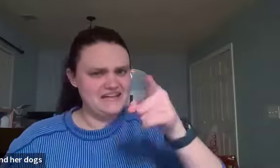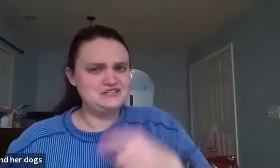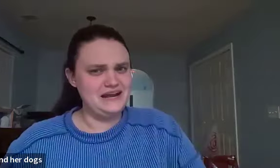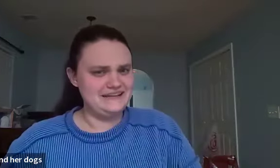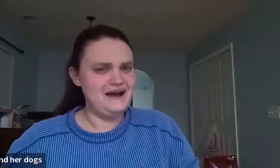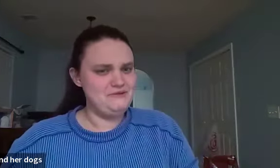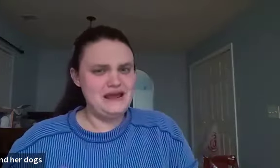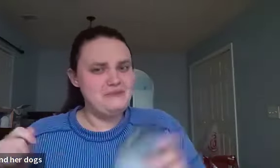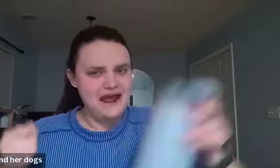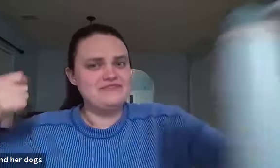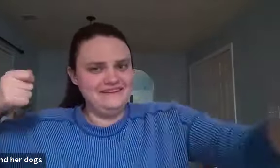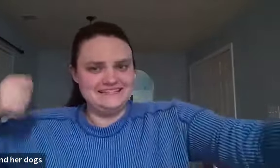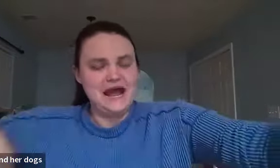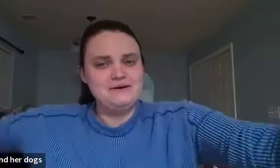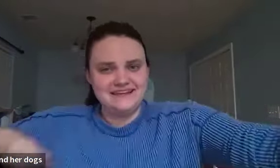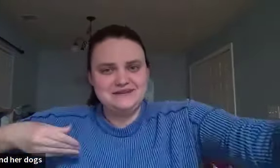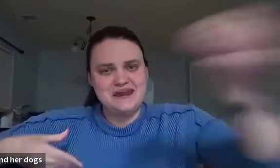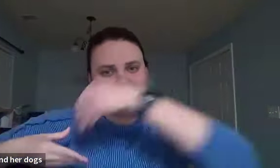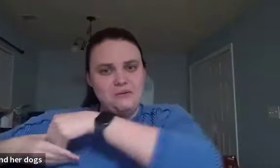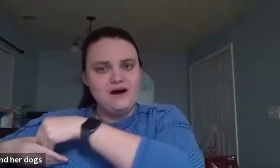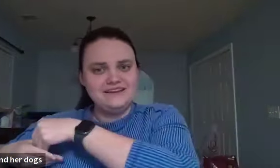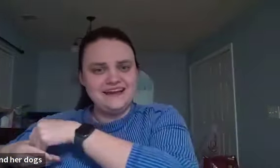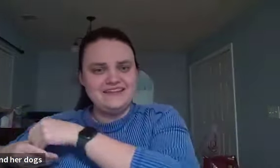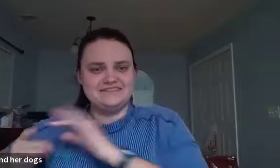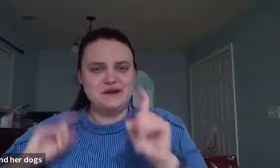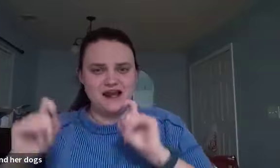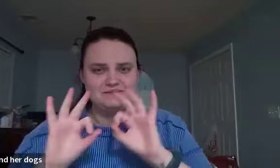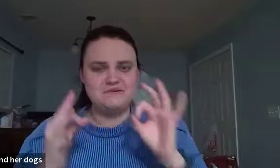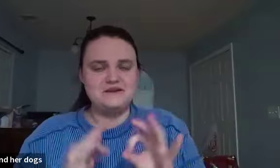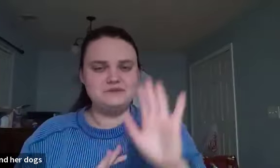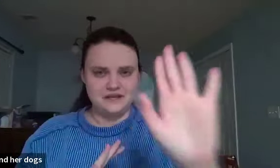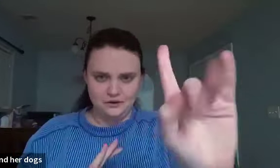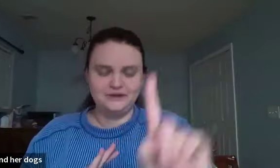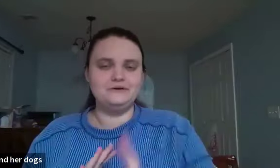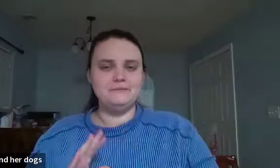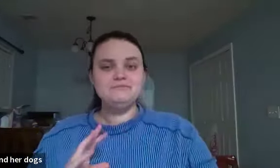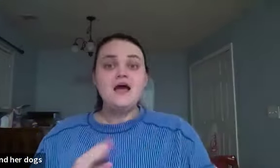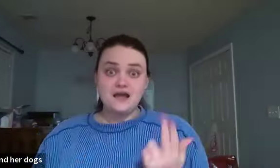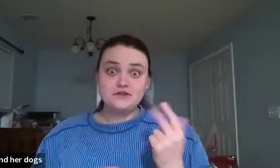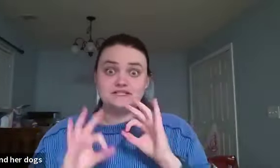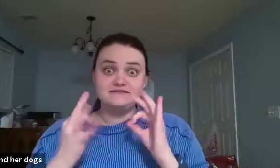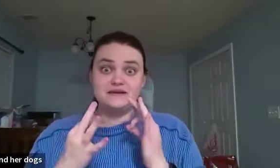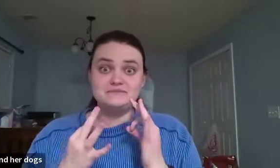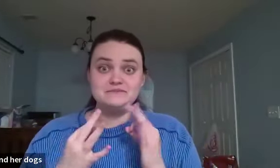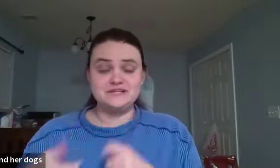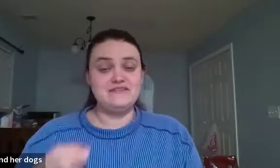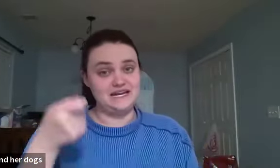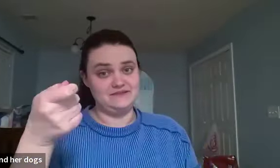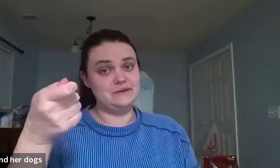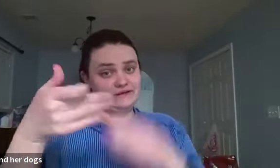that's a good idea. I would have the list. I would like keep that in my wallet. And then if someone asks about my family, be like, hold on, hold on. I have 13 family members, and then I give them the